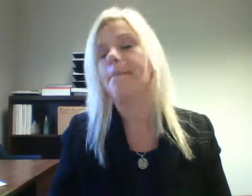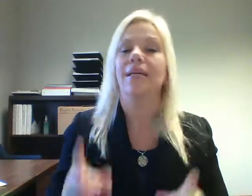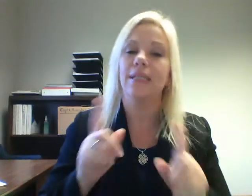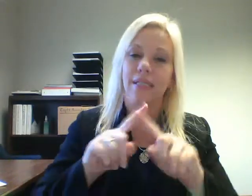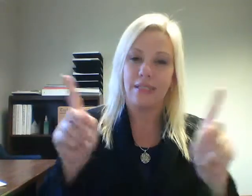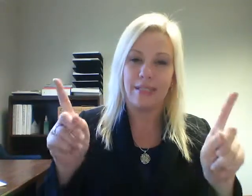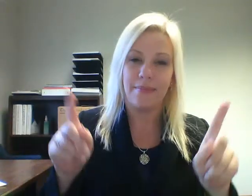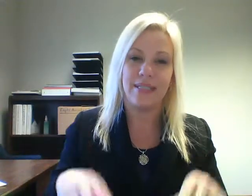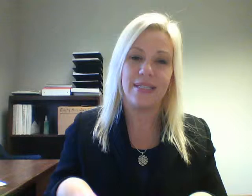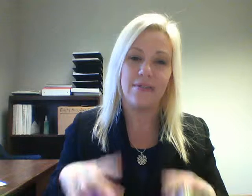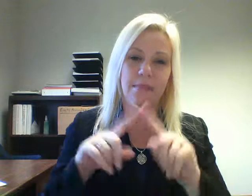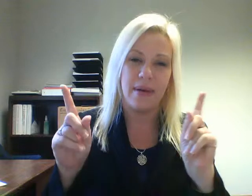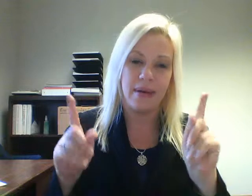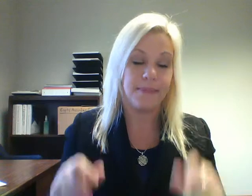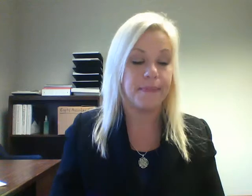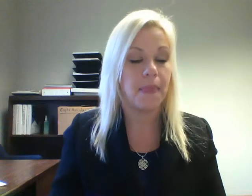But is the same as different, but.